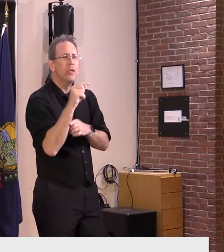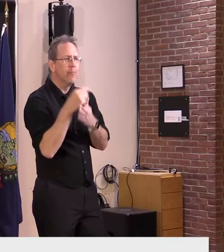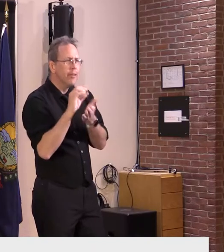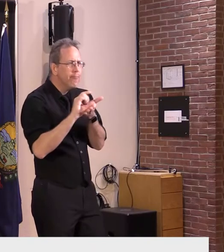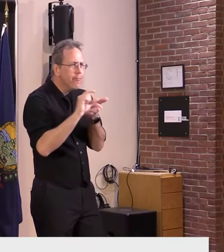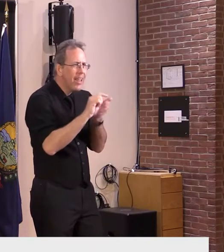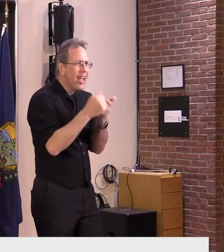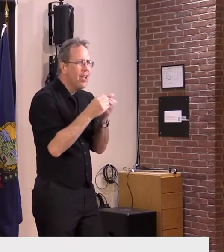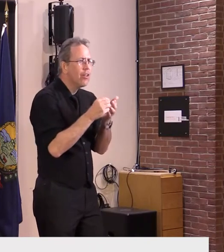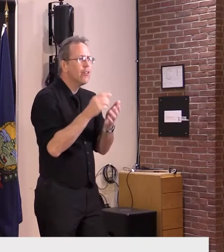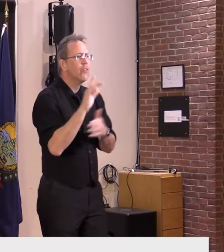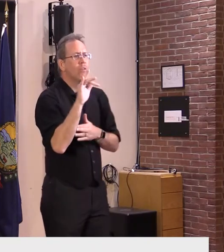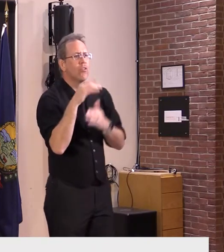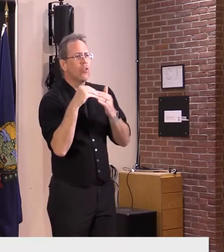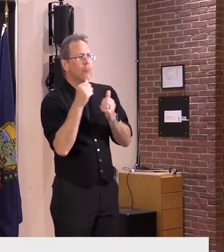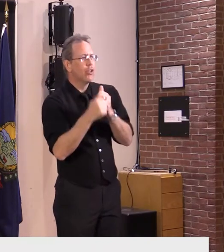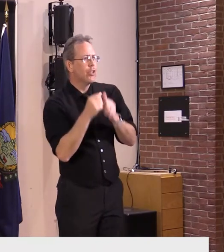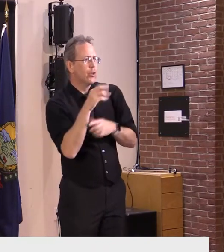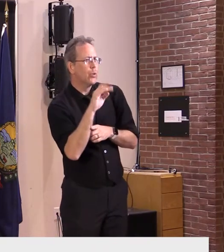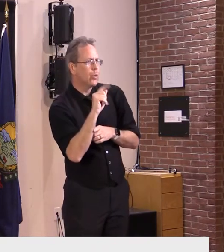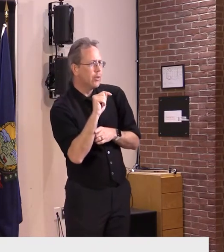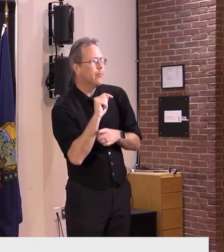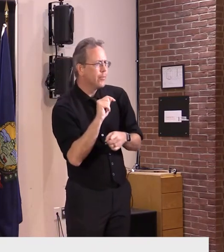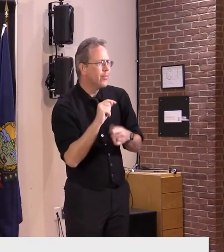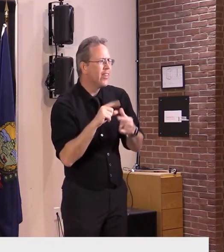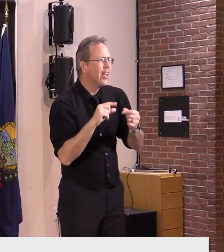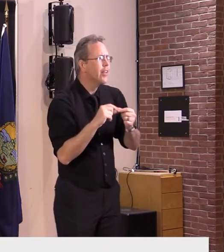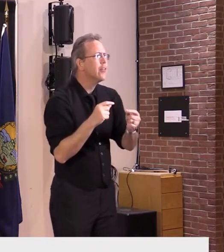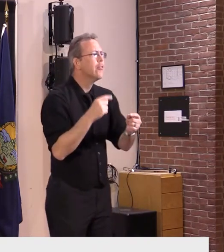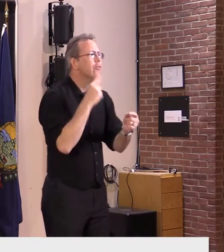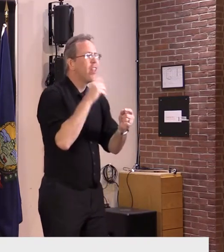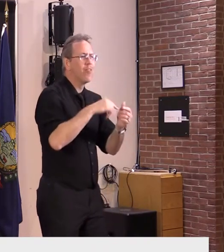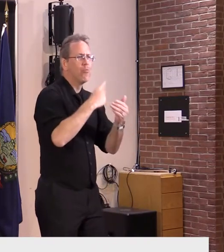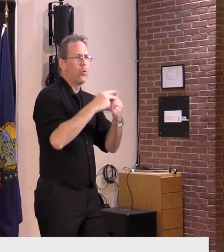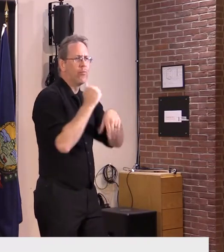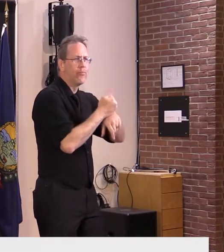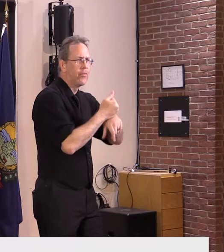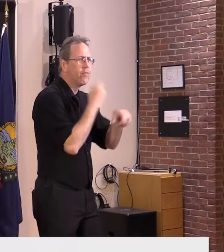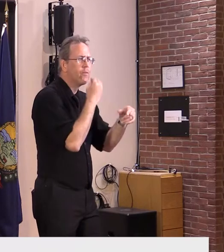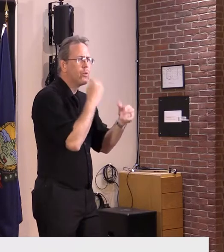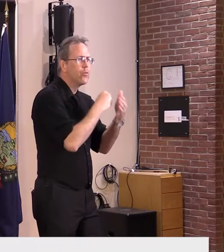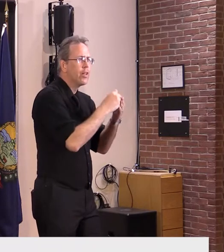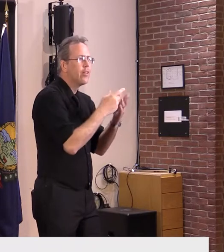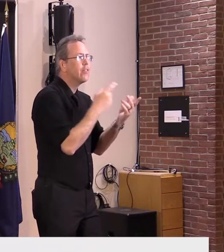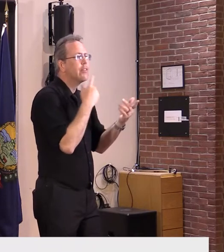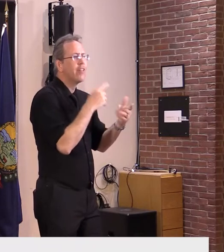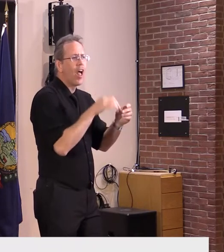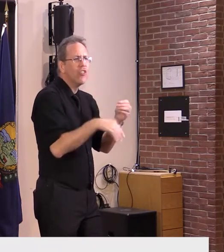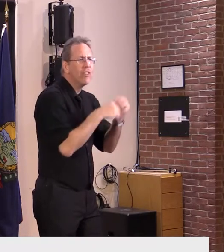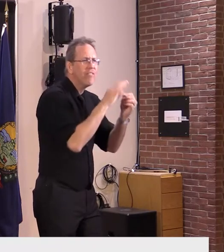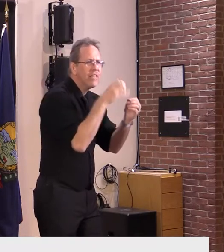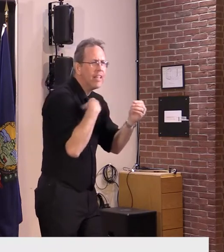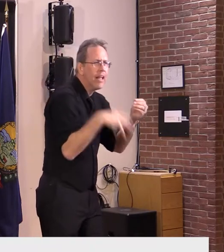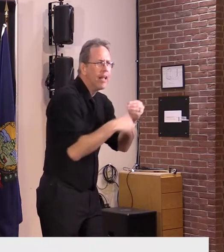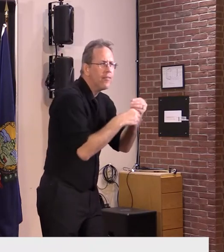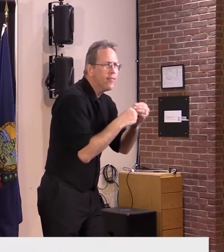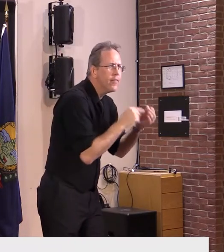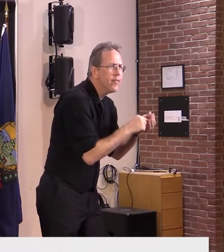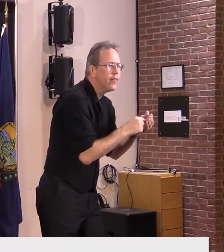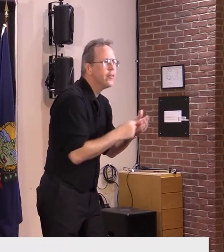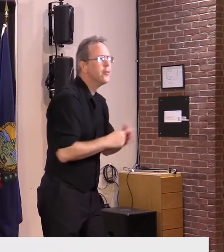that would have paid for the program, extra fees that would have been passed on to